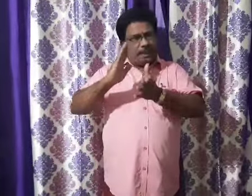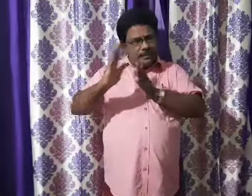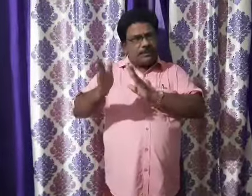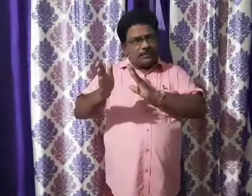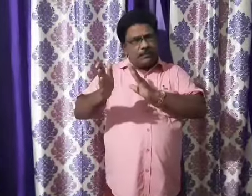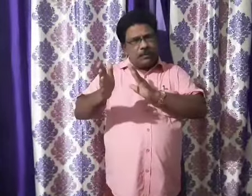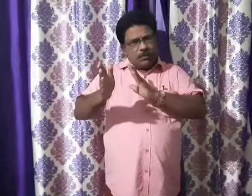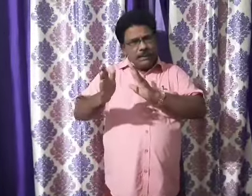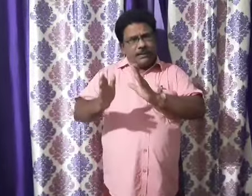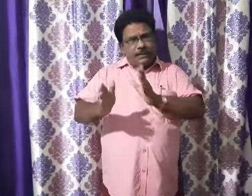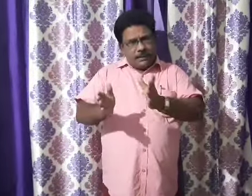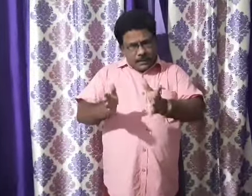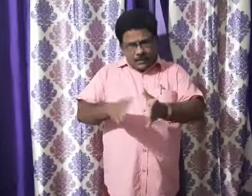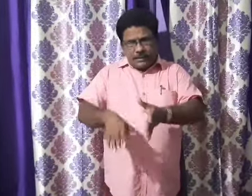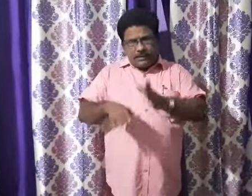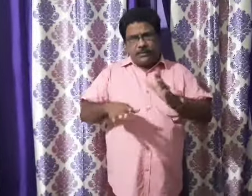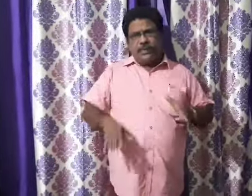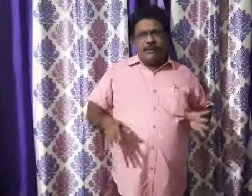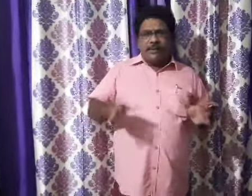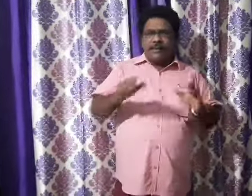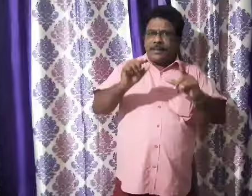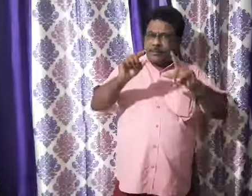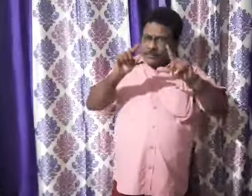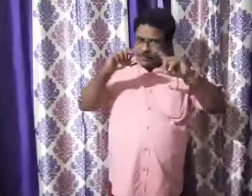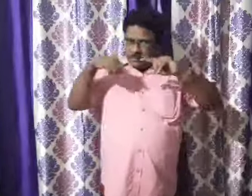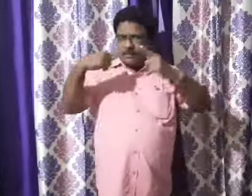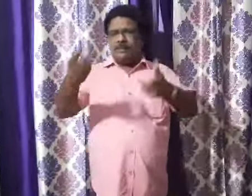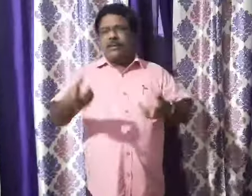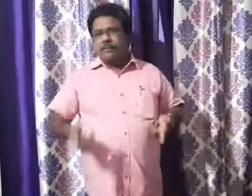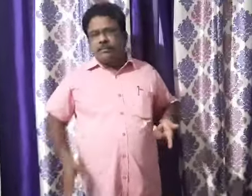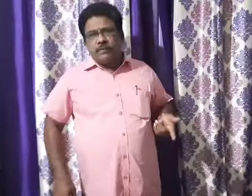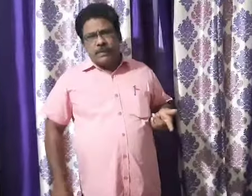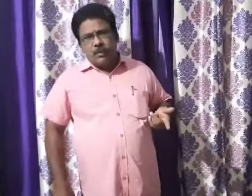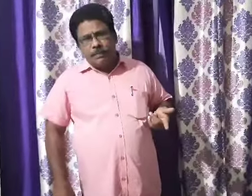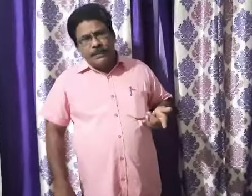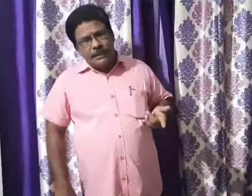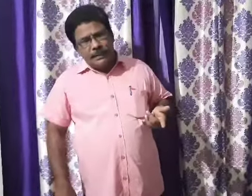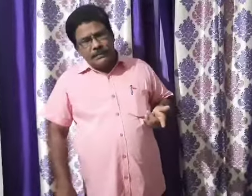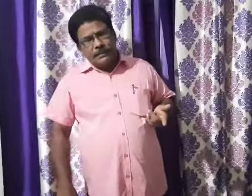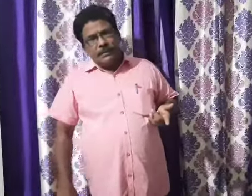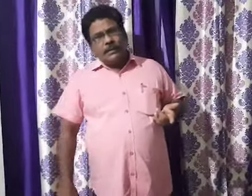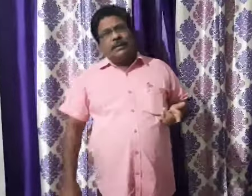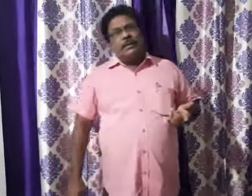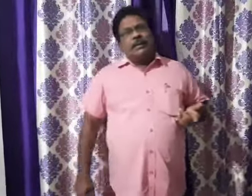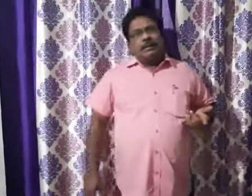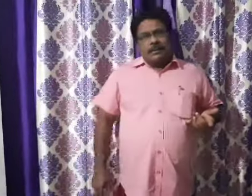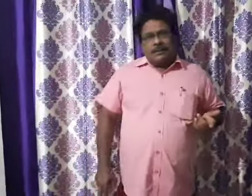last topic. Today we will find out with one topic, that is